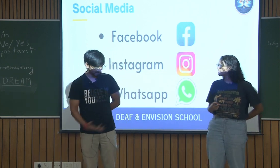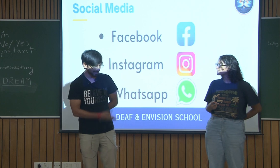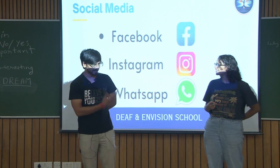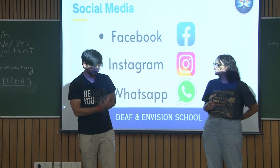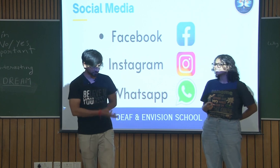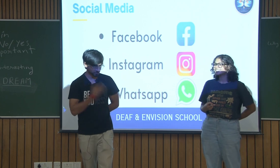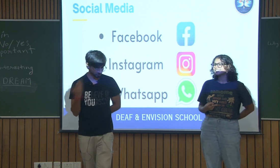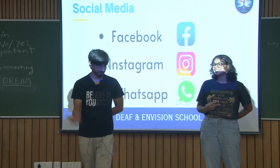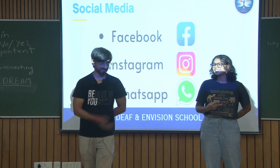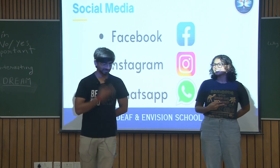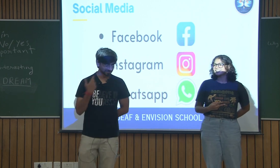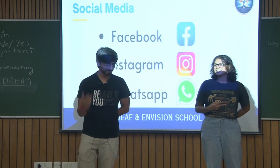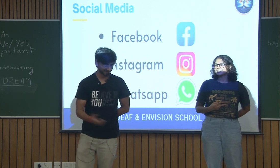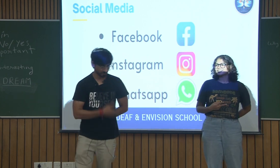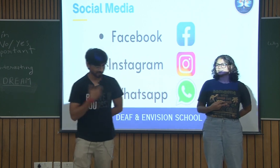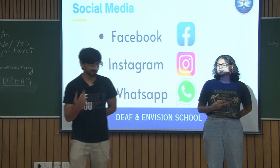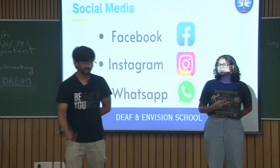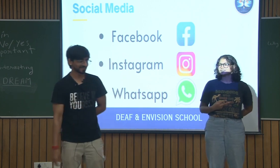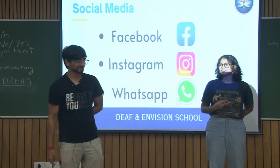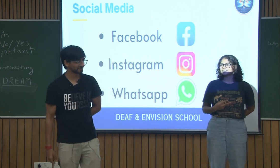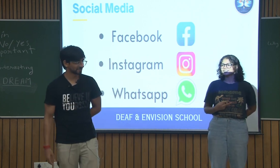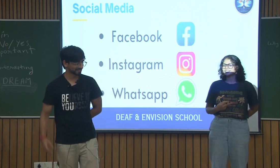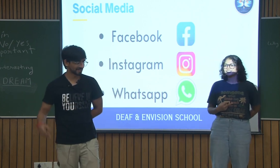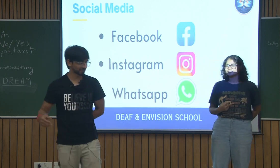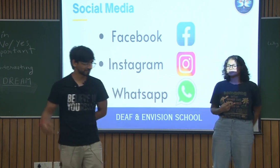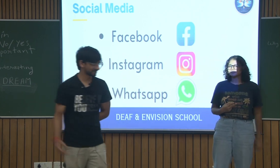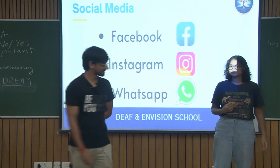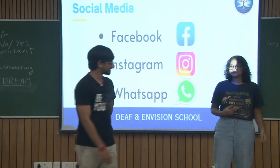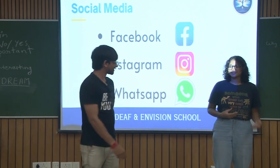Try kuch to sochiye. Trophy aap lene jaate ho to kaise lete ho?